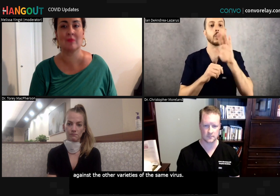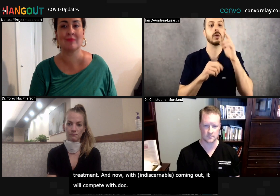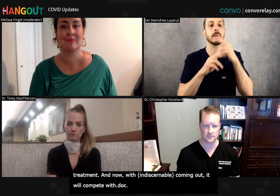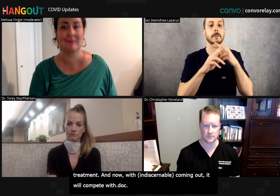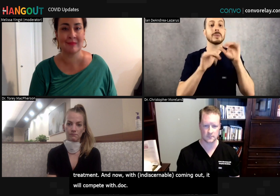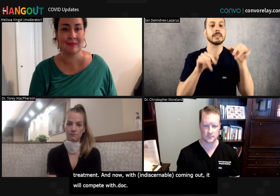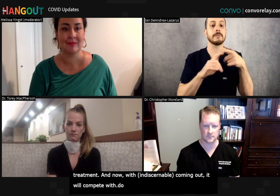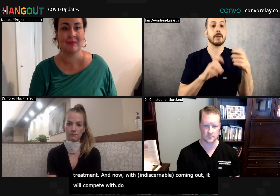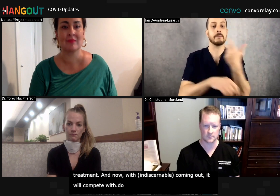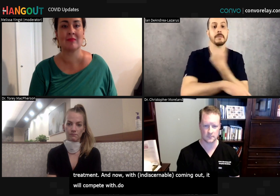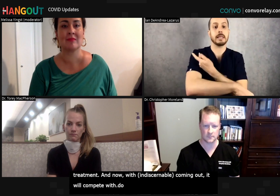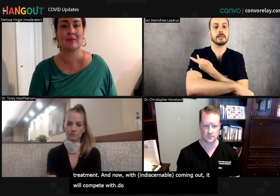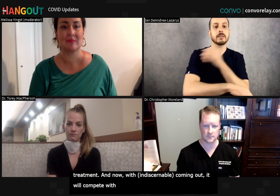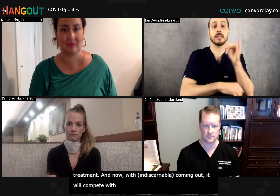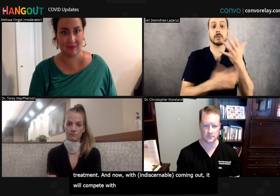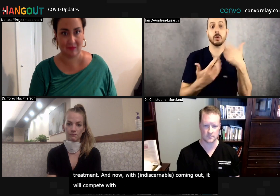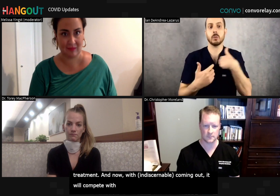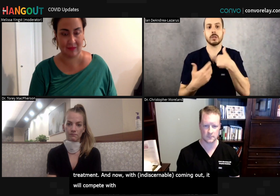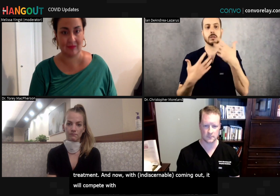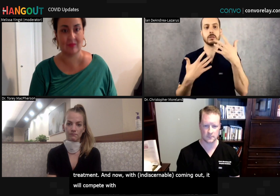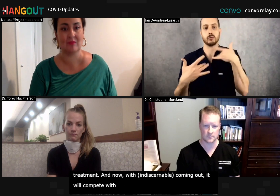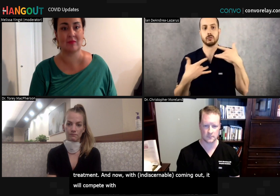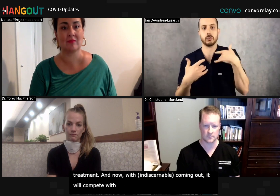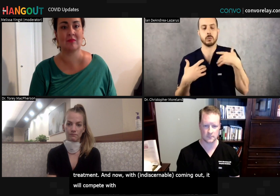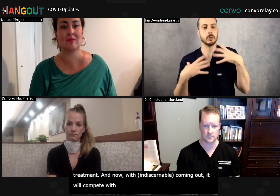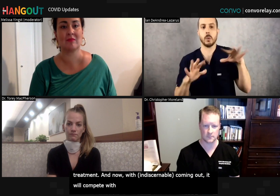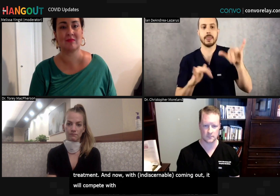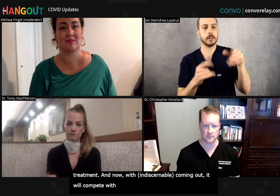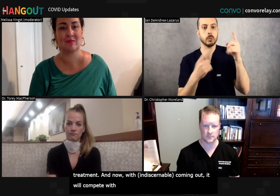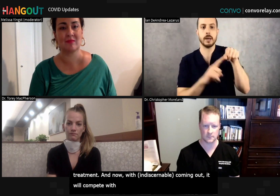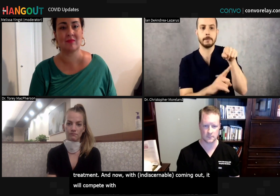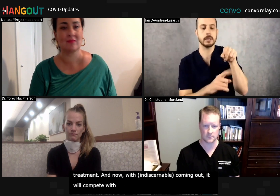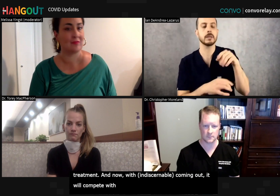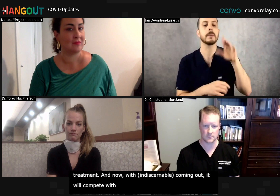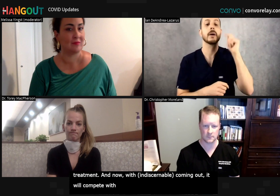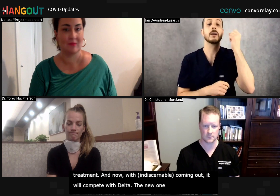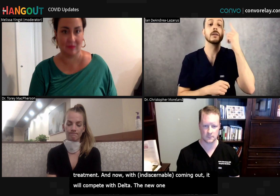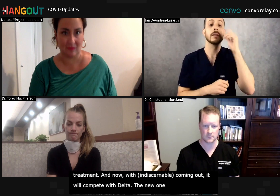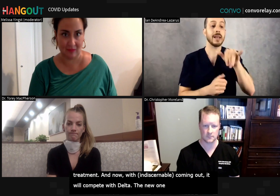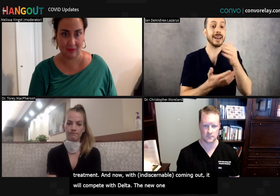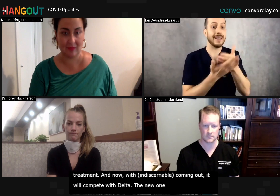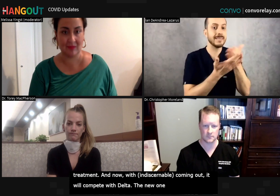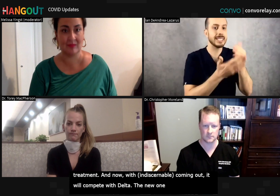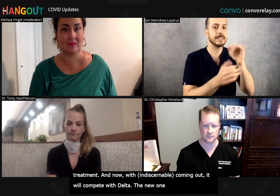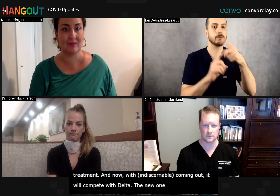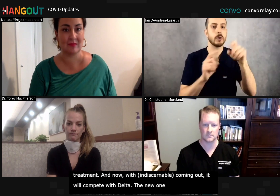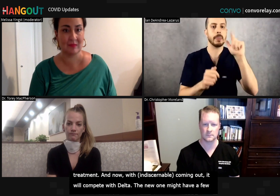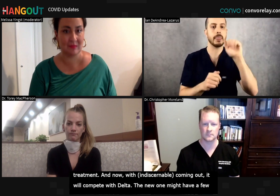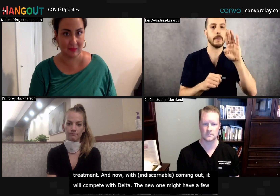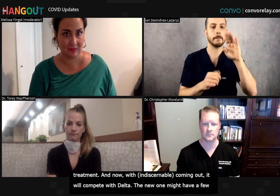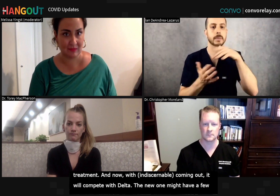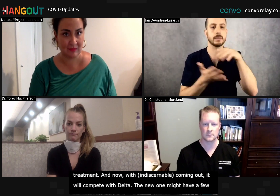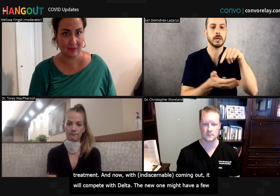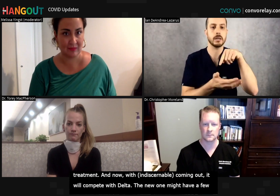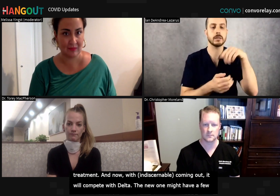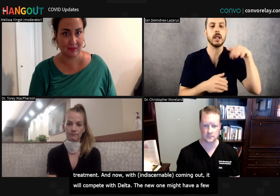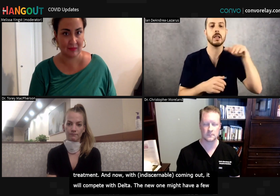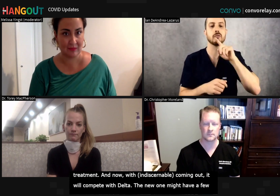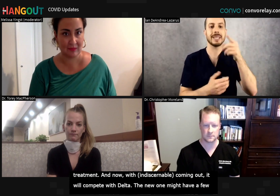that might be advantageous to it for people who've been vaccinated. We really don't want that to happen. You know, these are